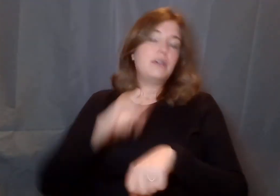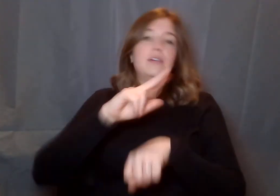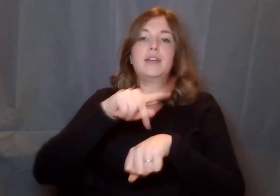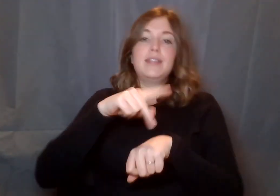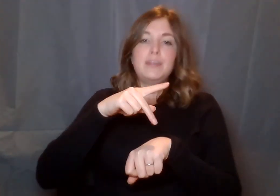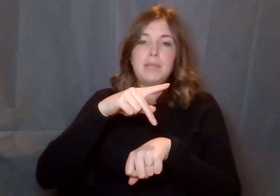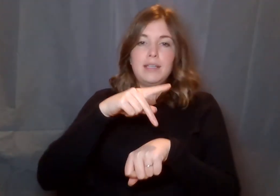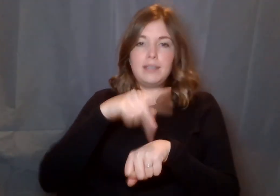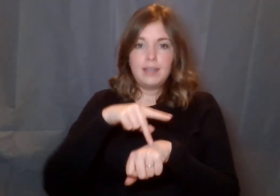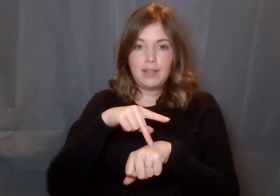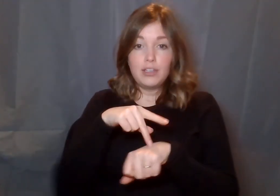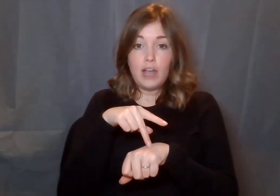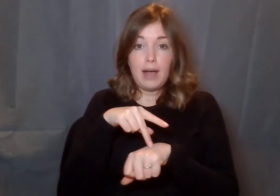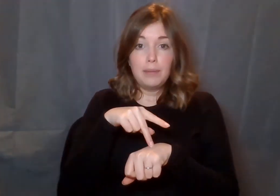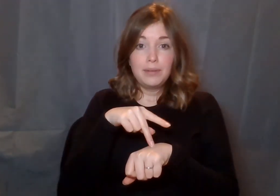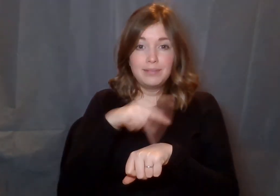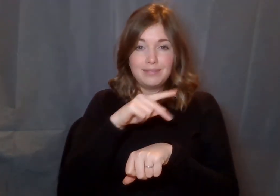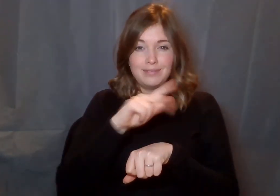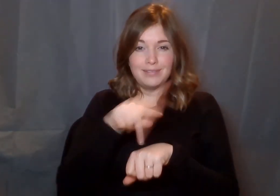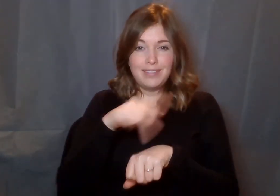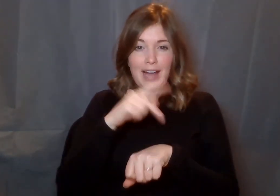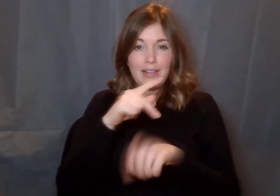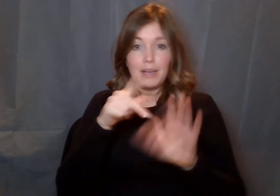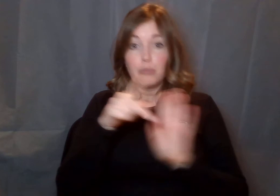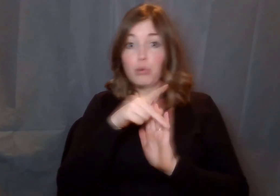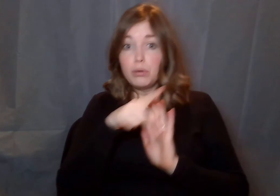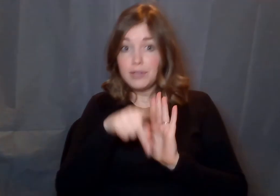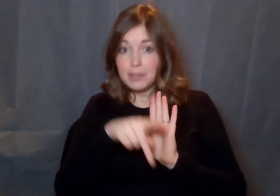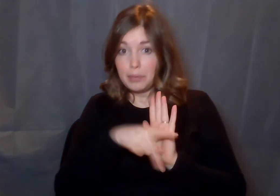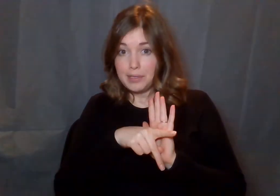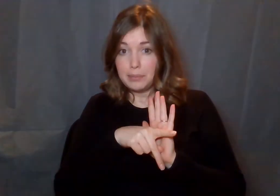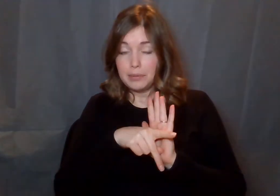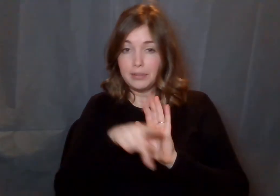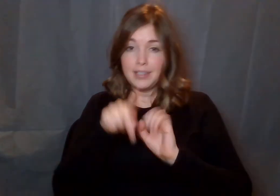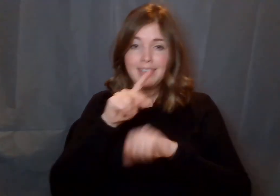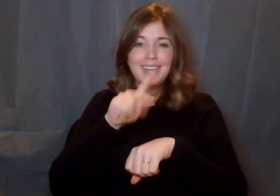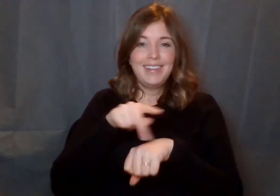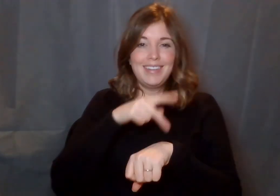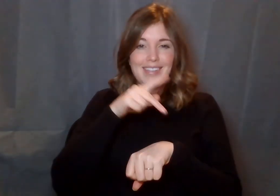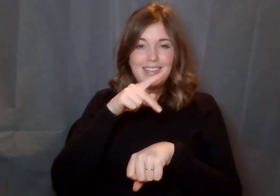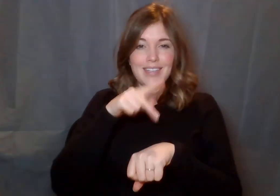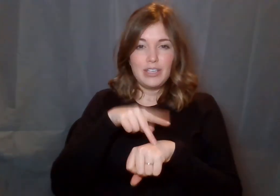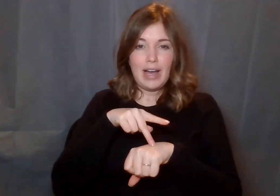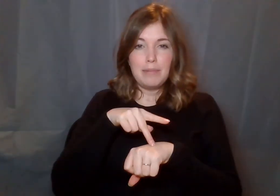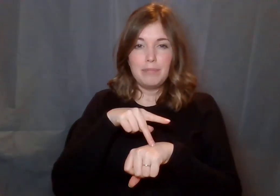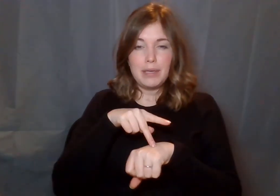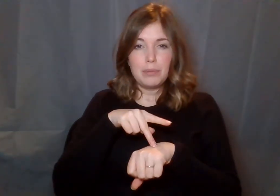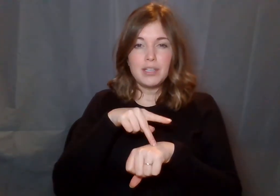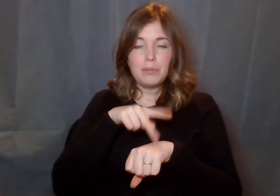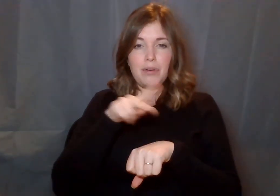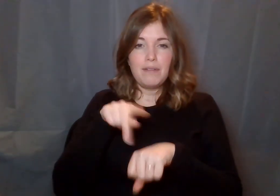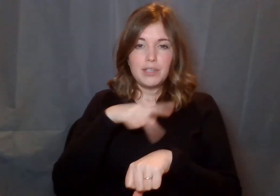Principal, and this means the job, not like rules and principles. This is the job of being principal of a